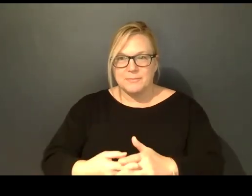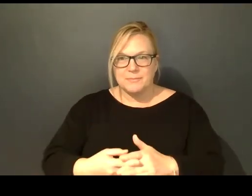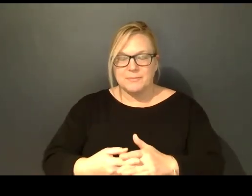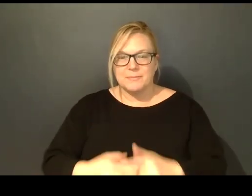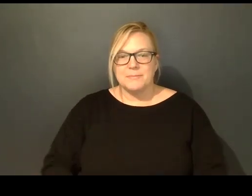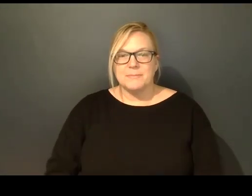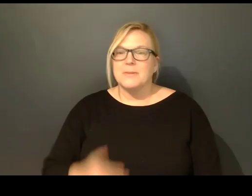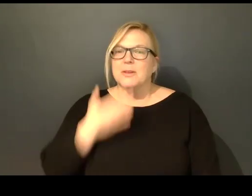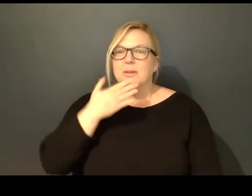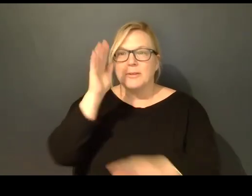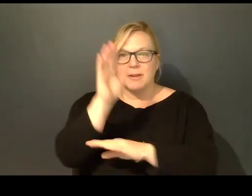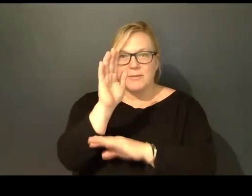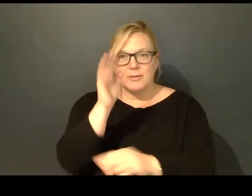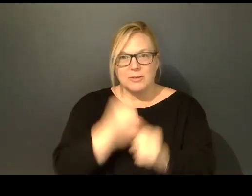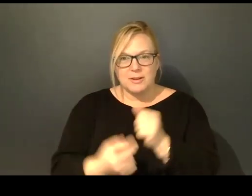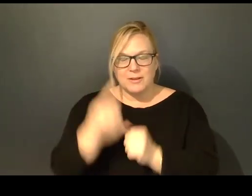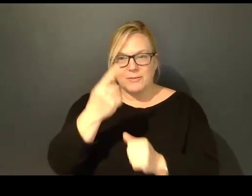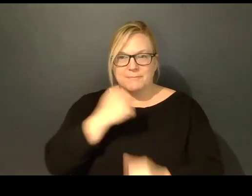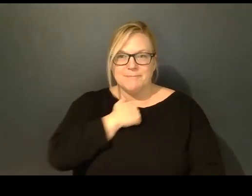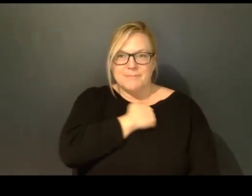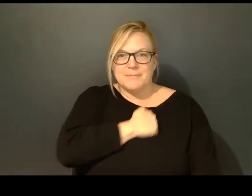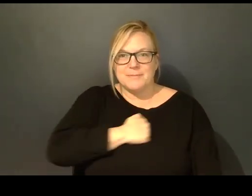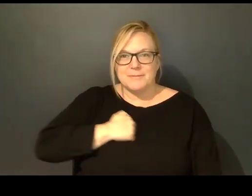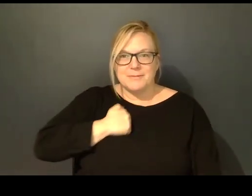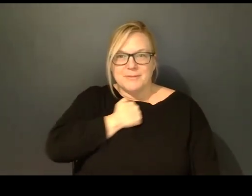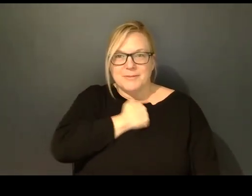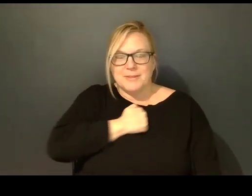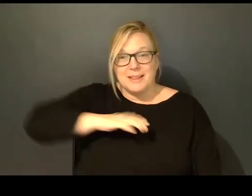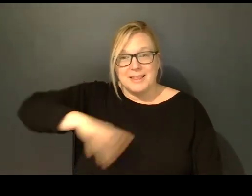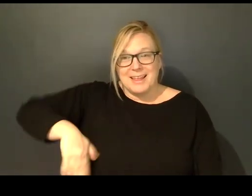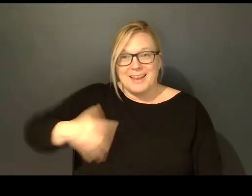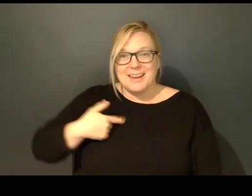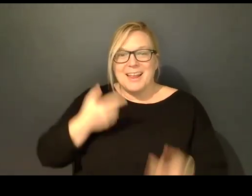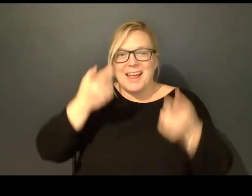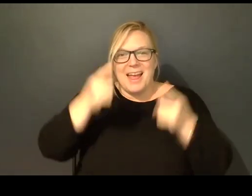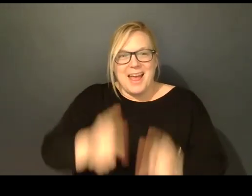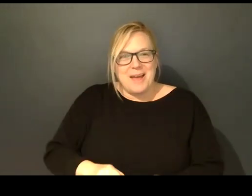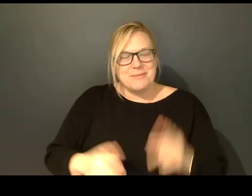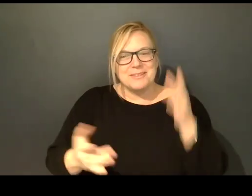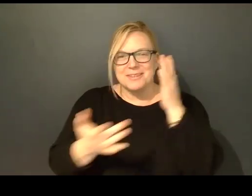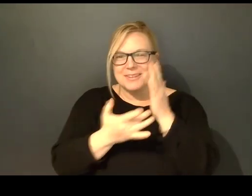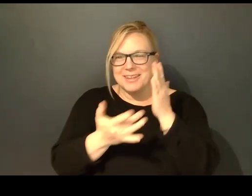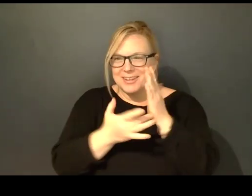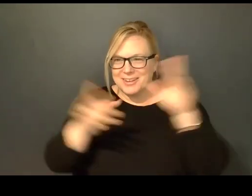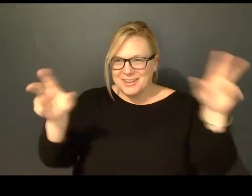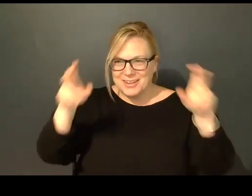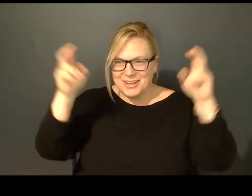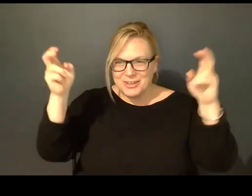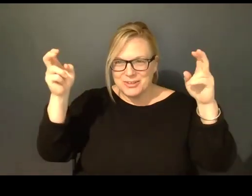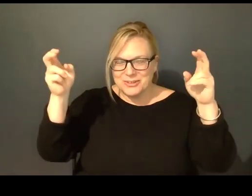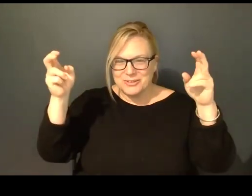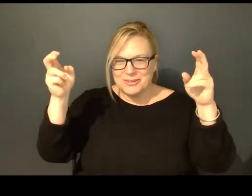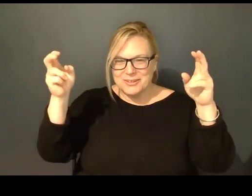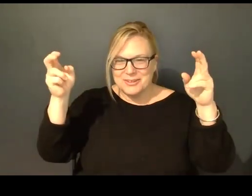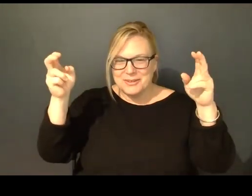Good afternoon, everyone. Apologies, but the great irony was we had some technological issues ahead of our